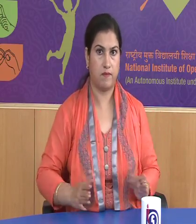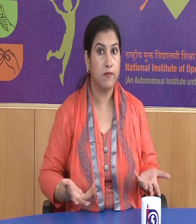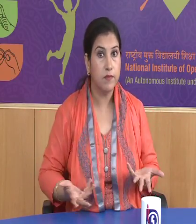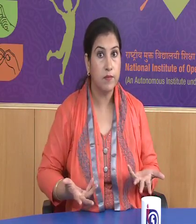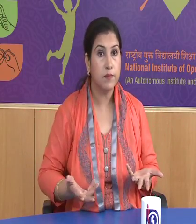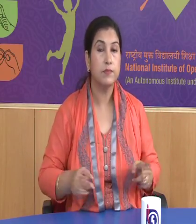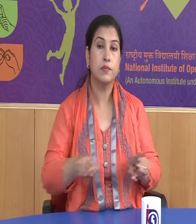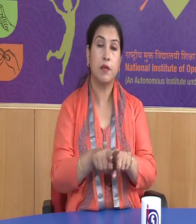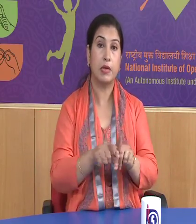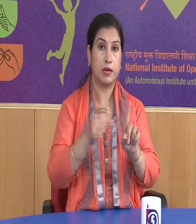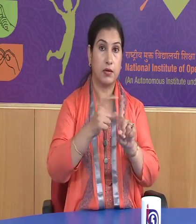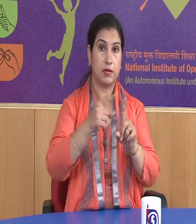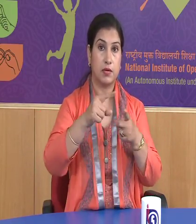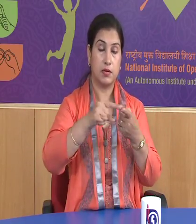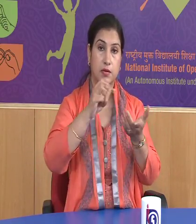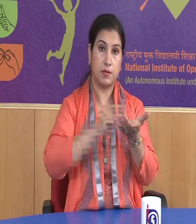in democratic countries